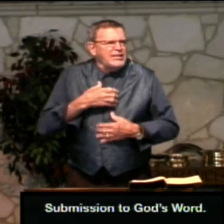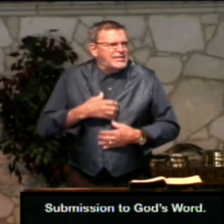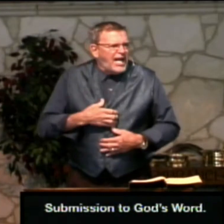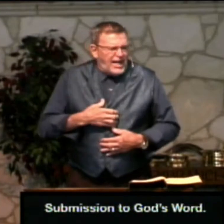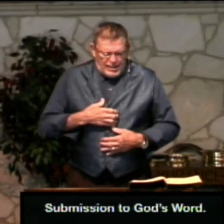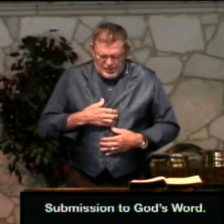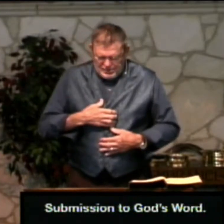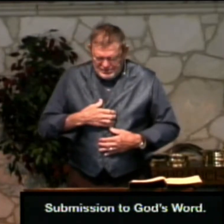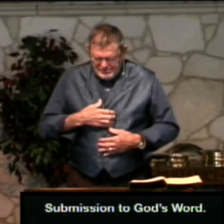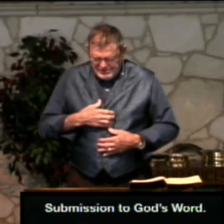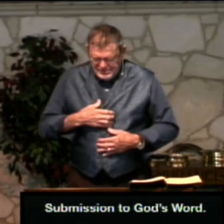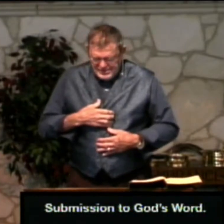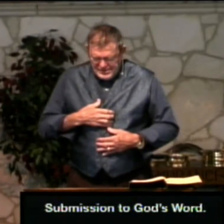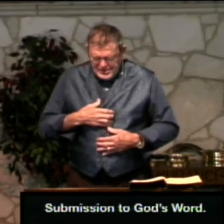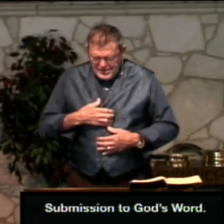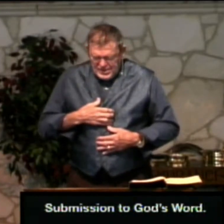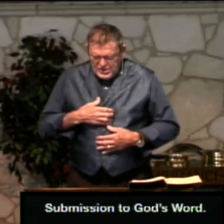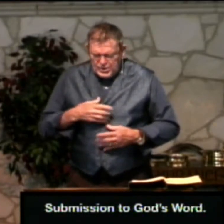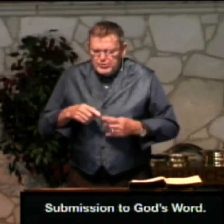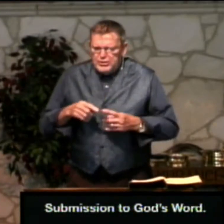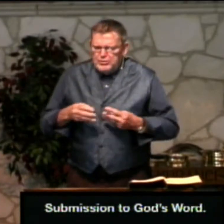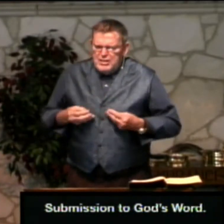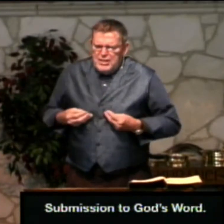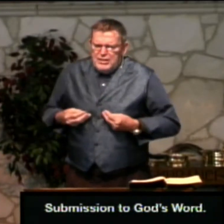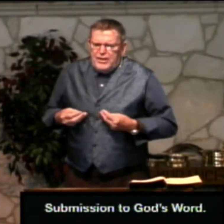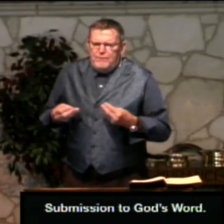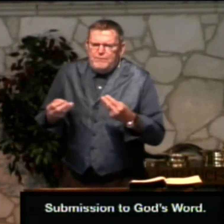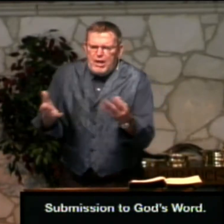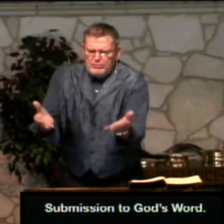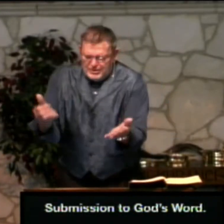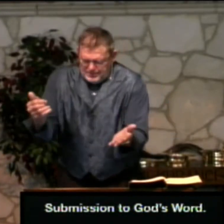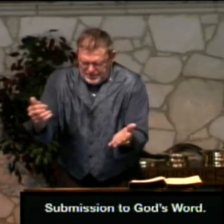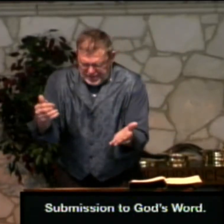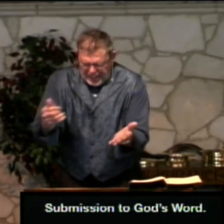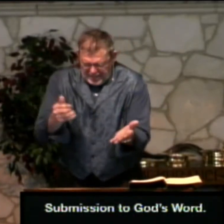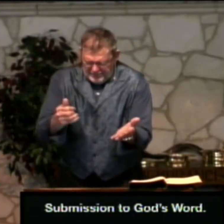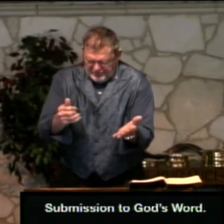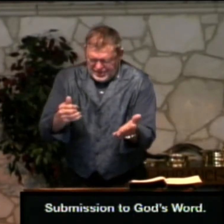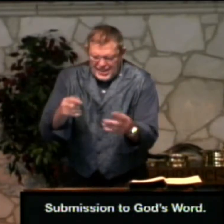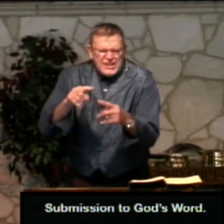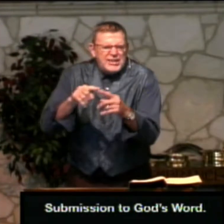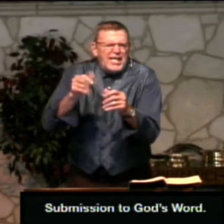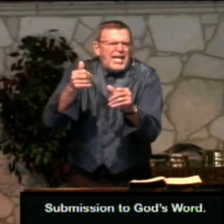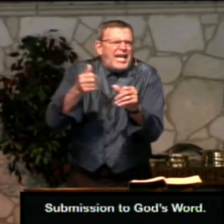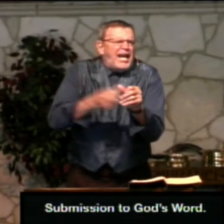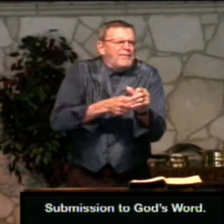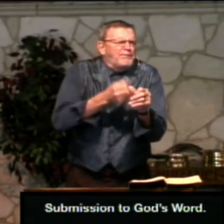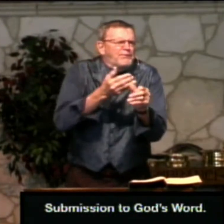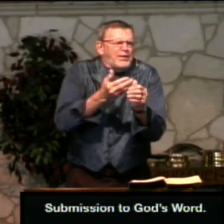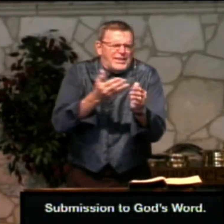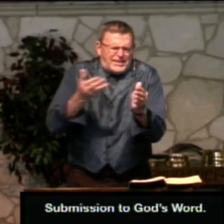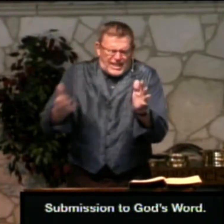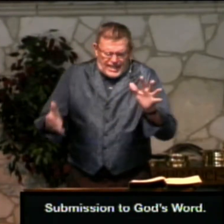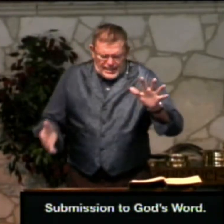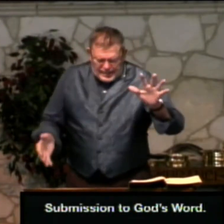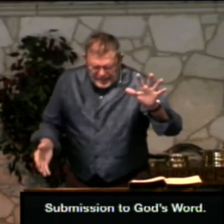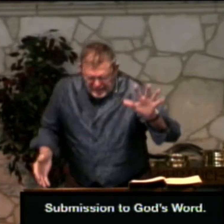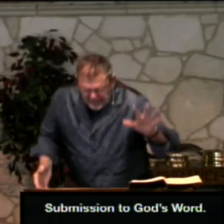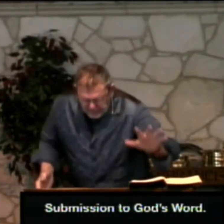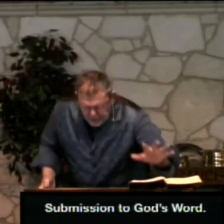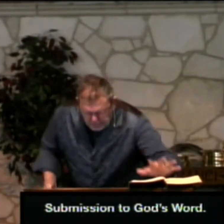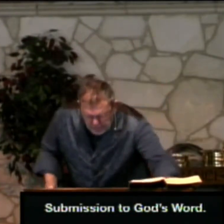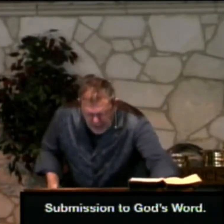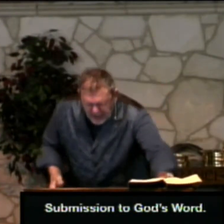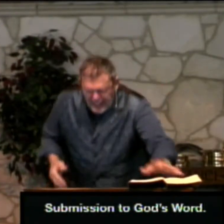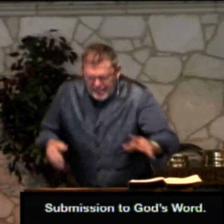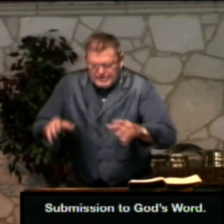in their desire to devote themselves to everything